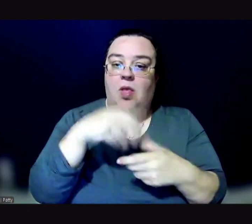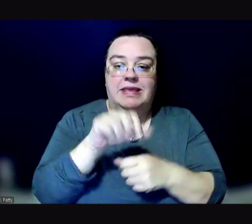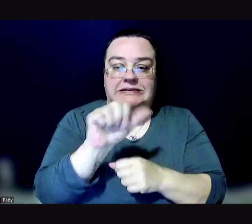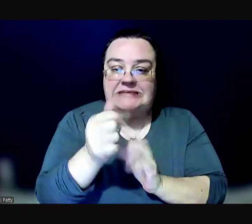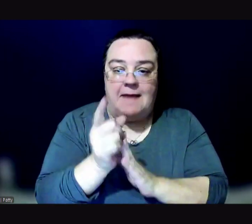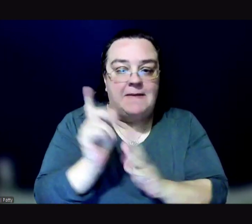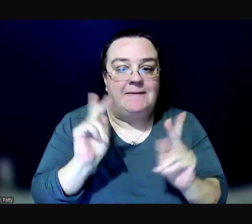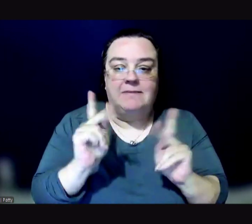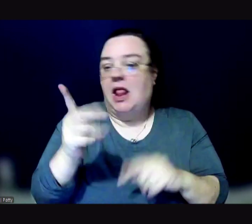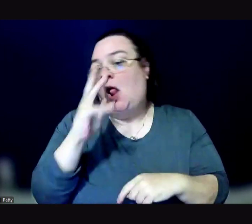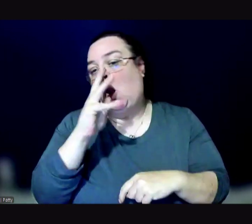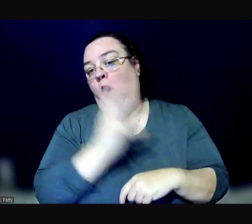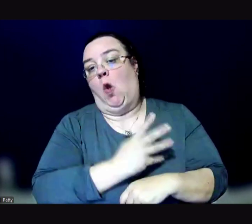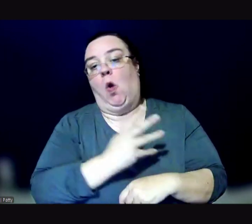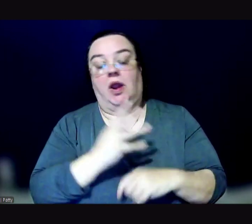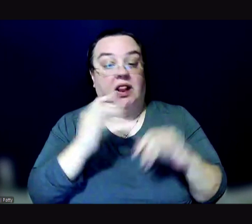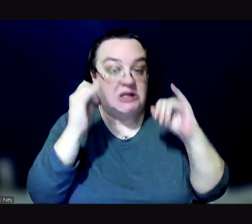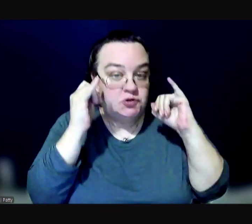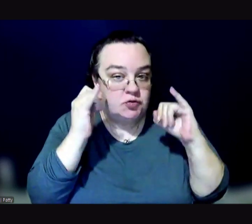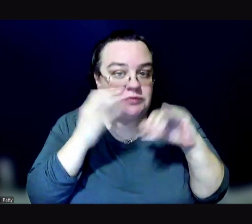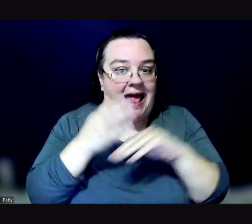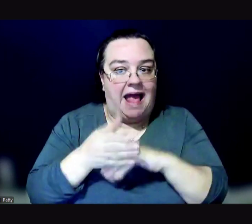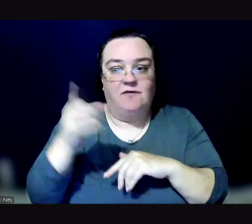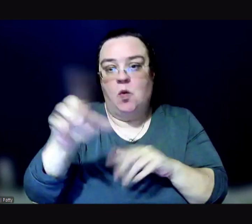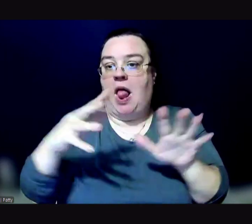you gave as you walk away.